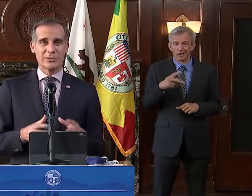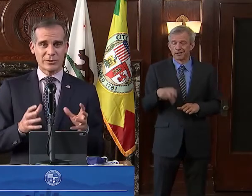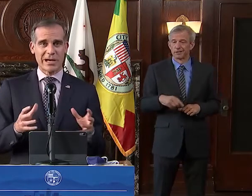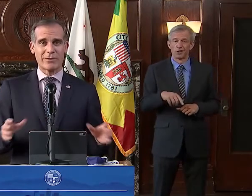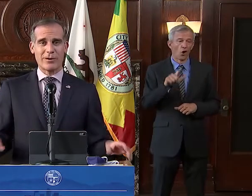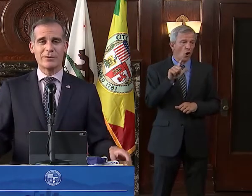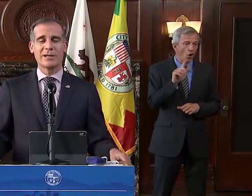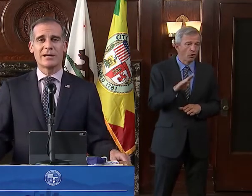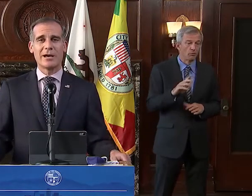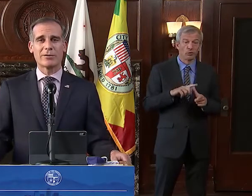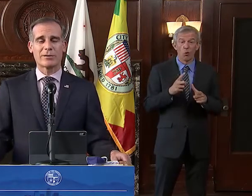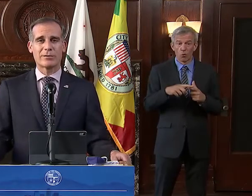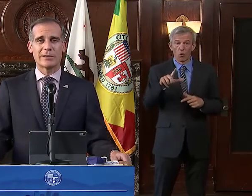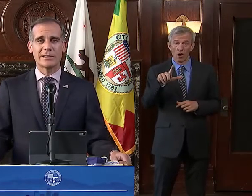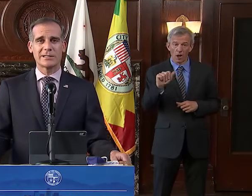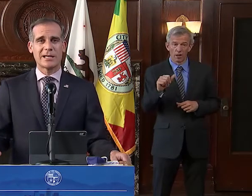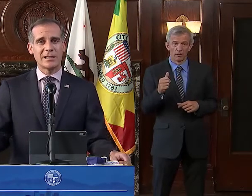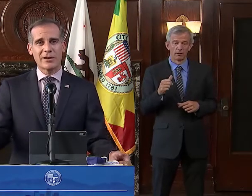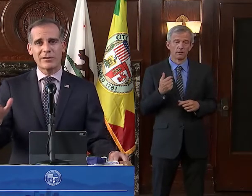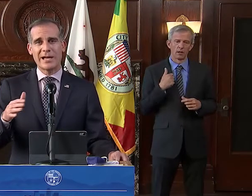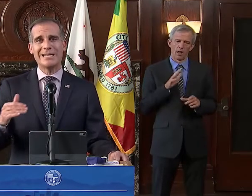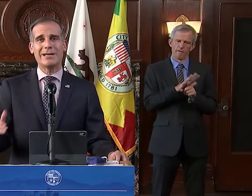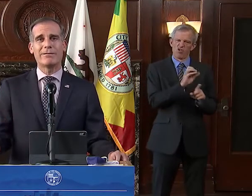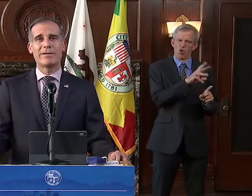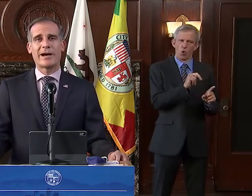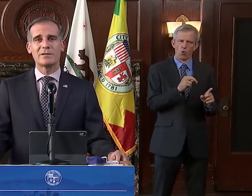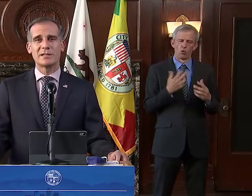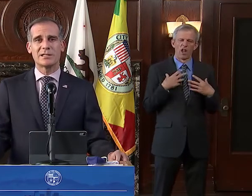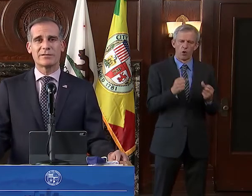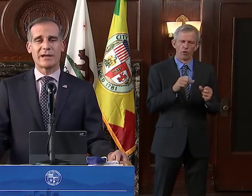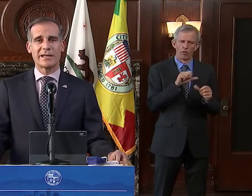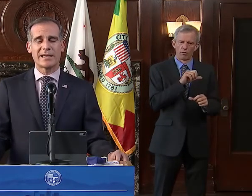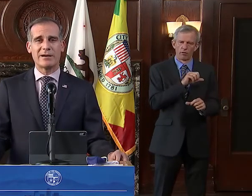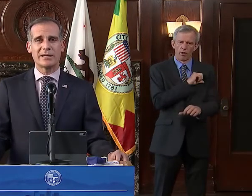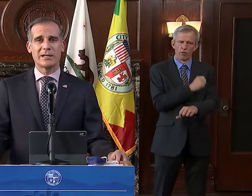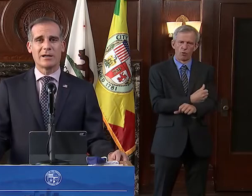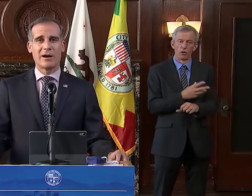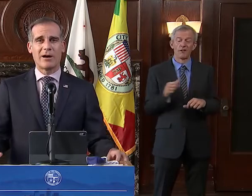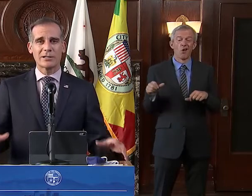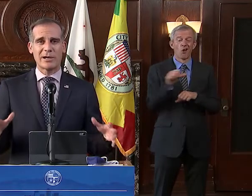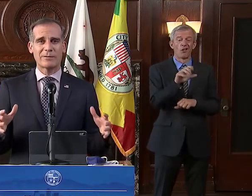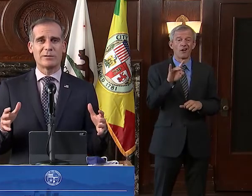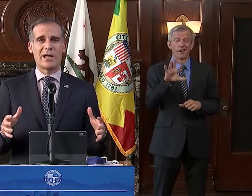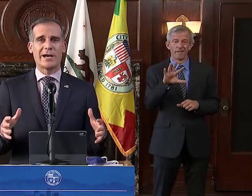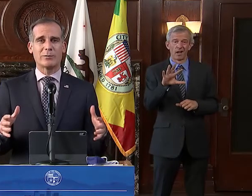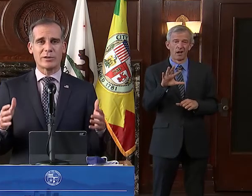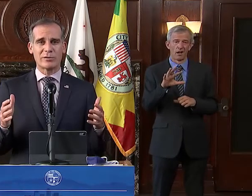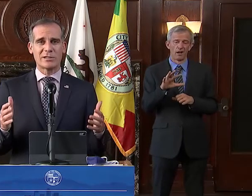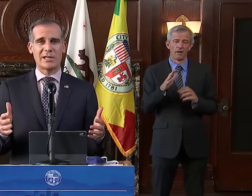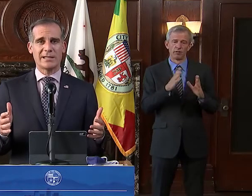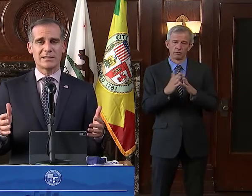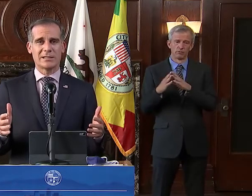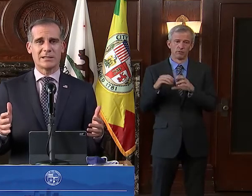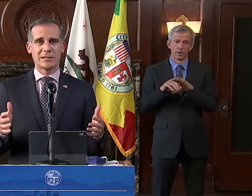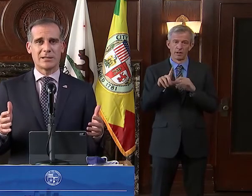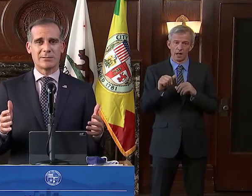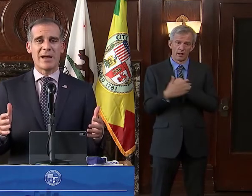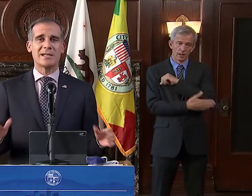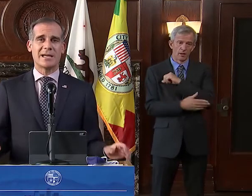Long Beach, which have their own health authorities, and the other 85 cities of LA County, also have to align with those